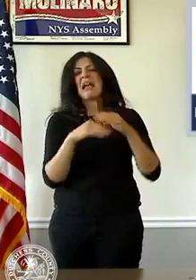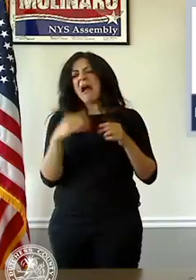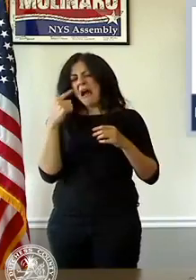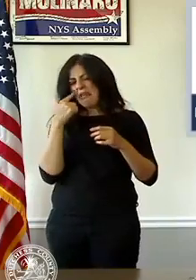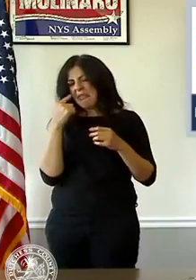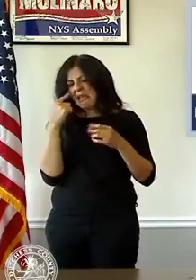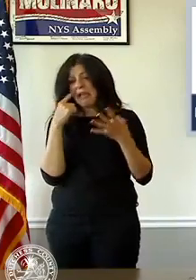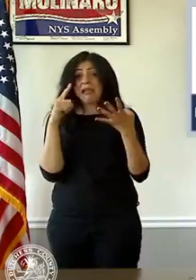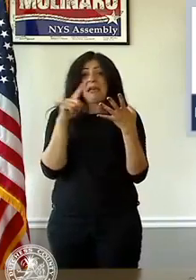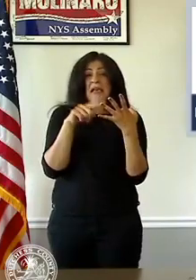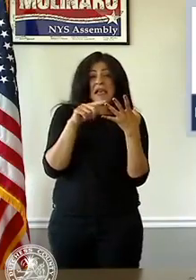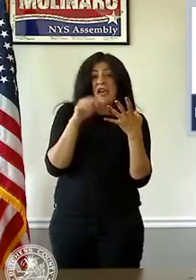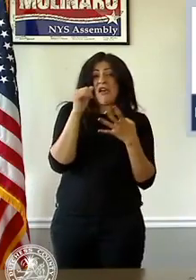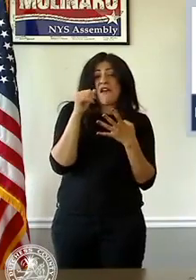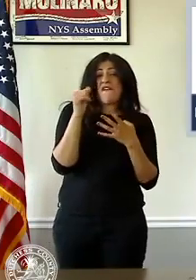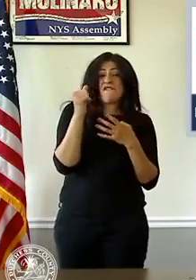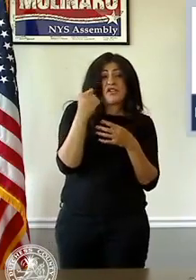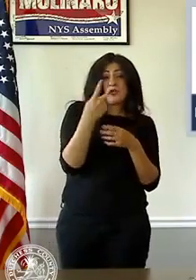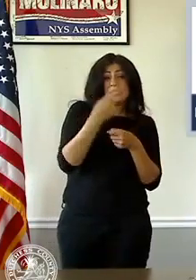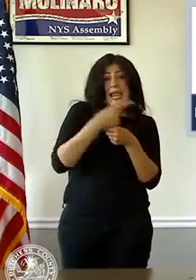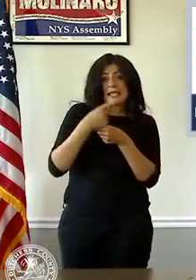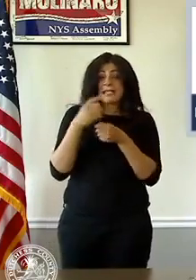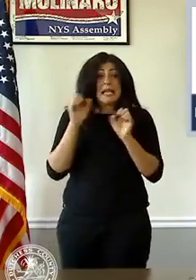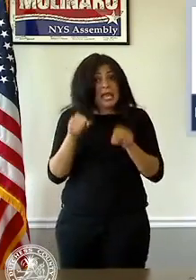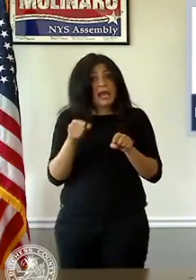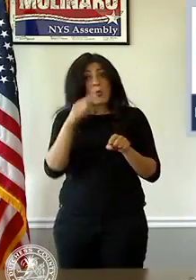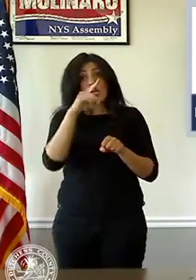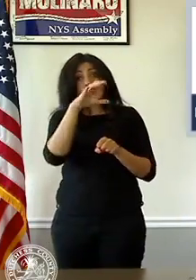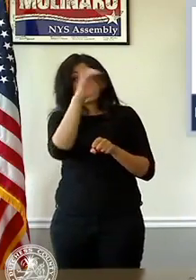first days of reopening. So again,